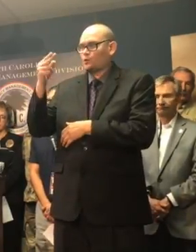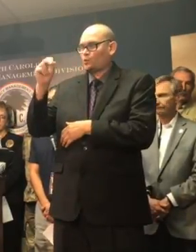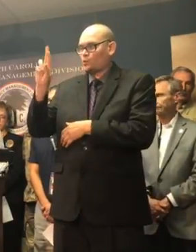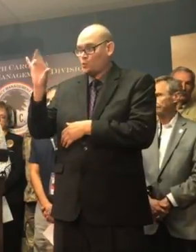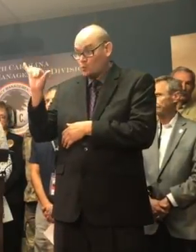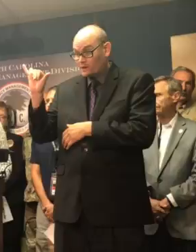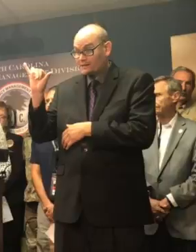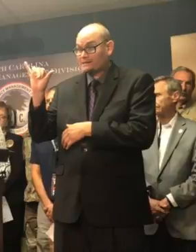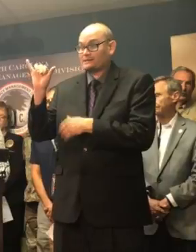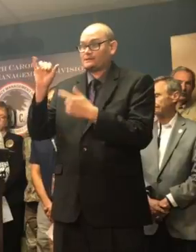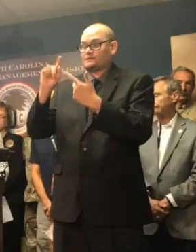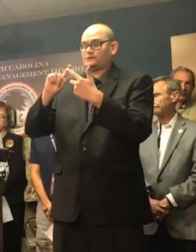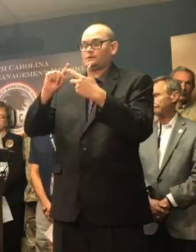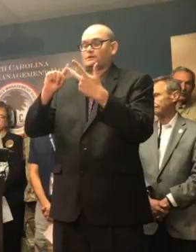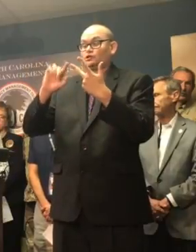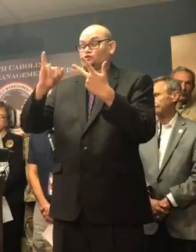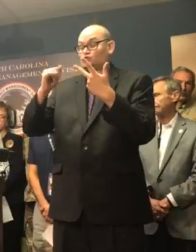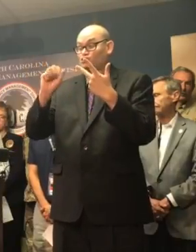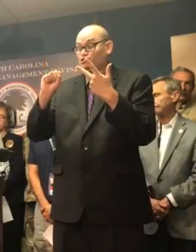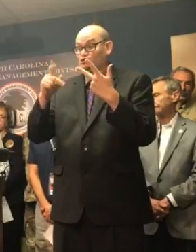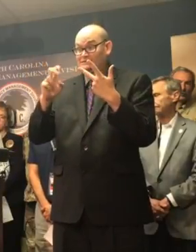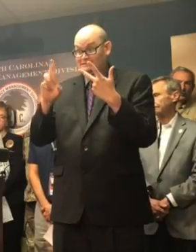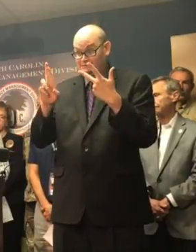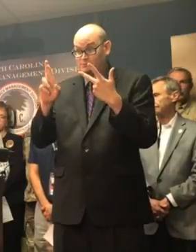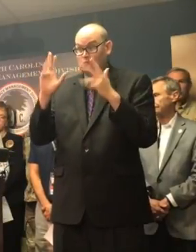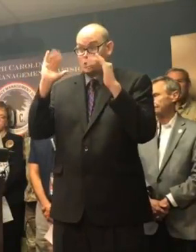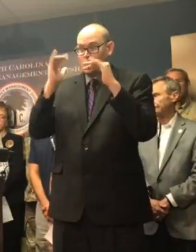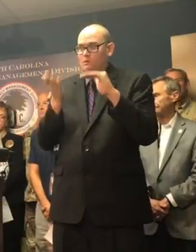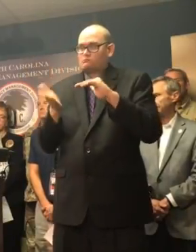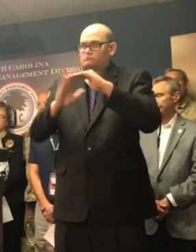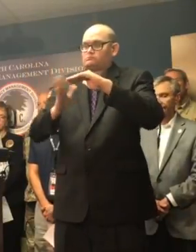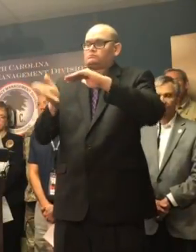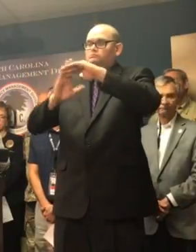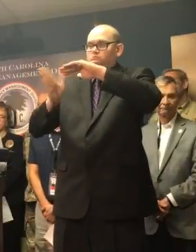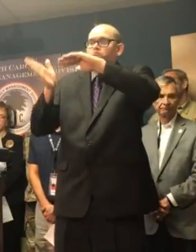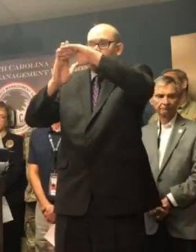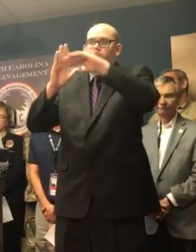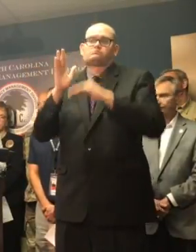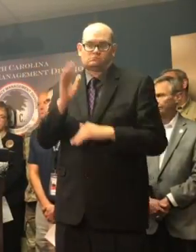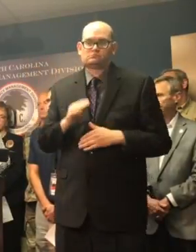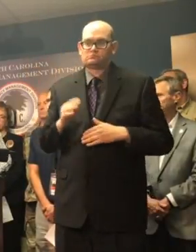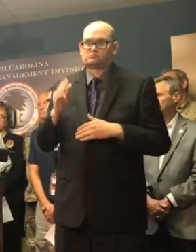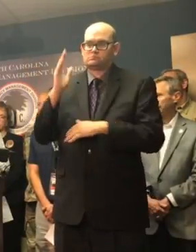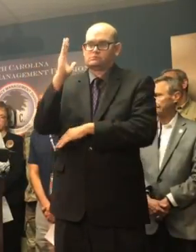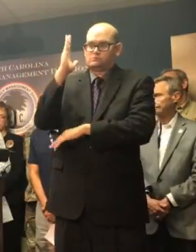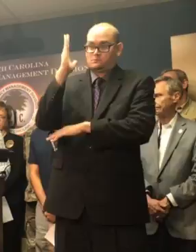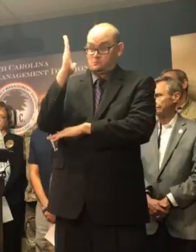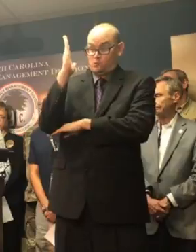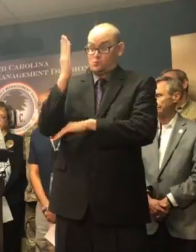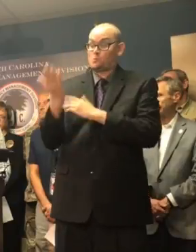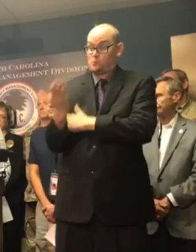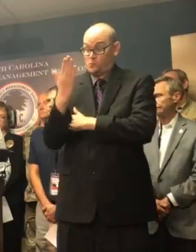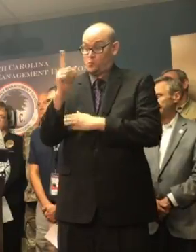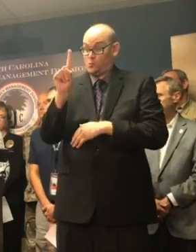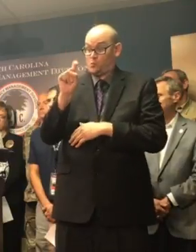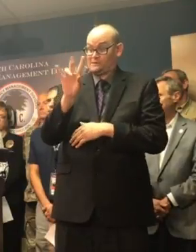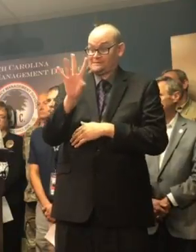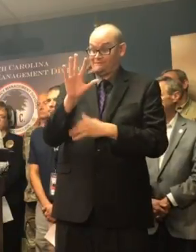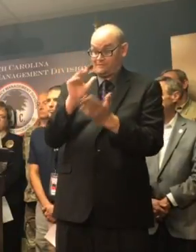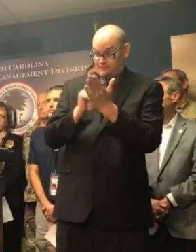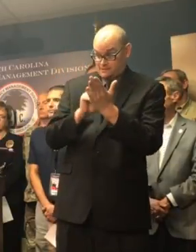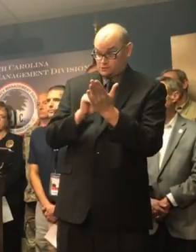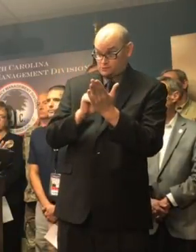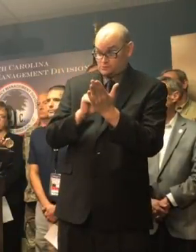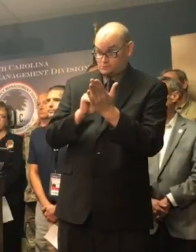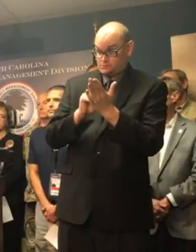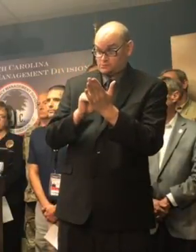but 280,000 up from where we were this morning at 175. It looks like people are moving. Everybody's starting to see it, and in all